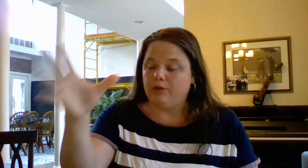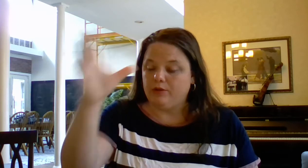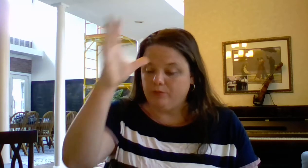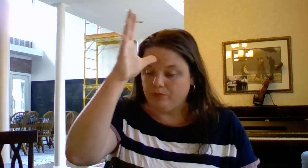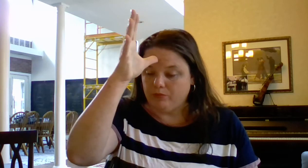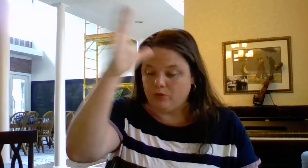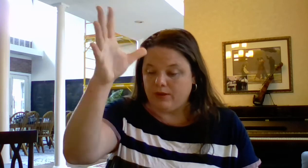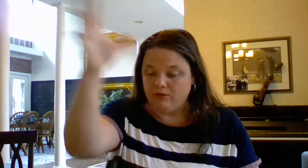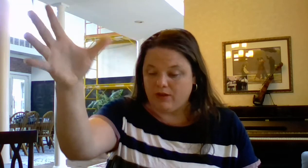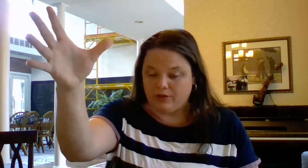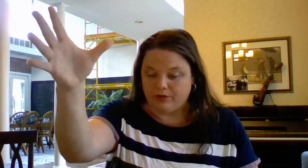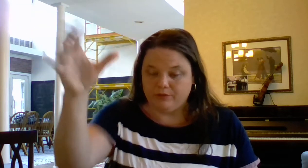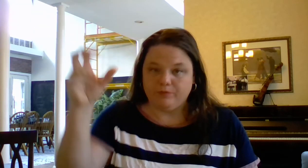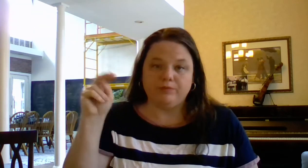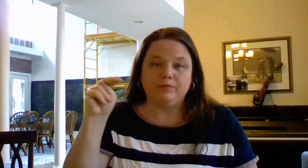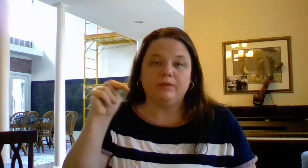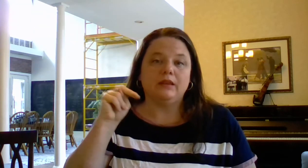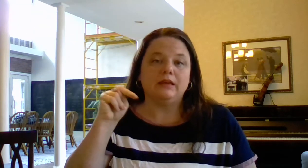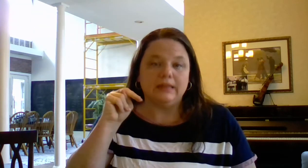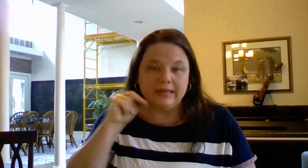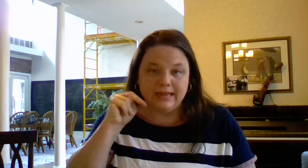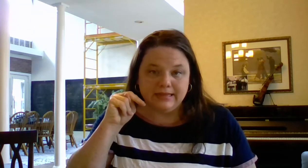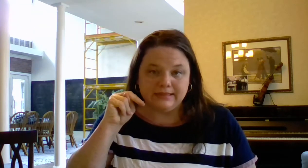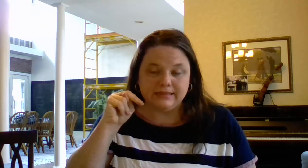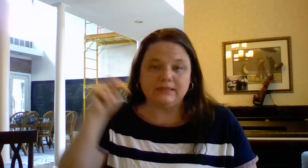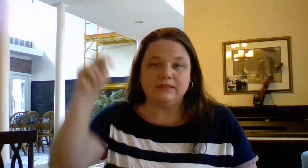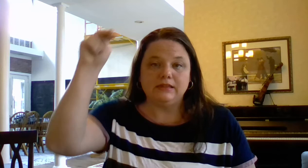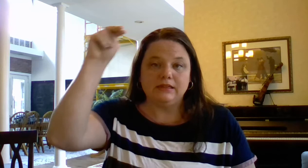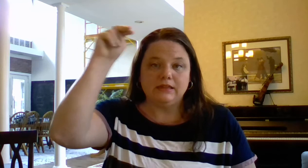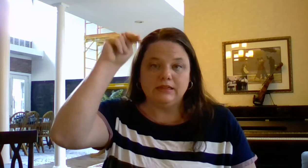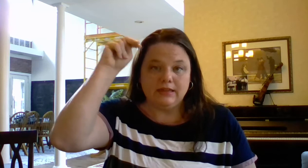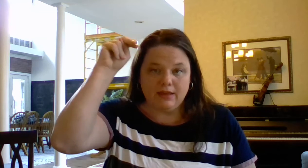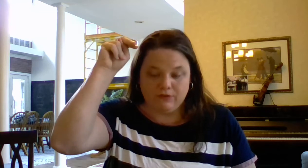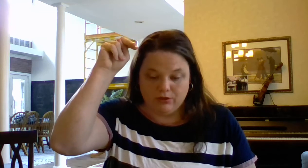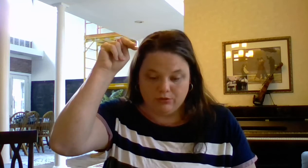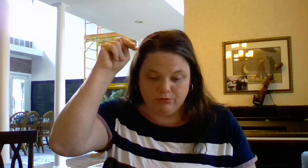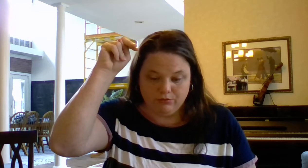grandmother, grandfather, niece, nephew,